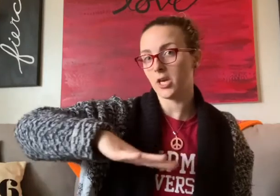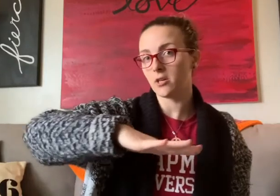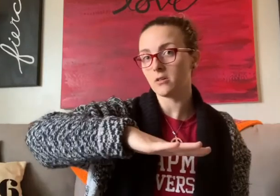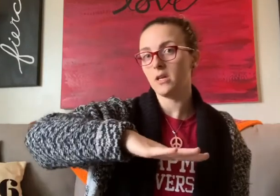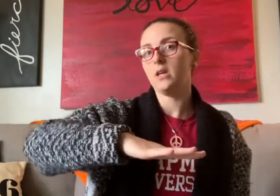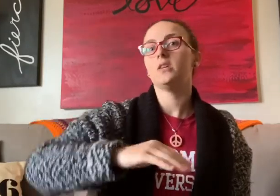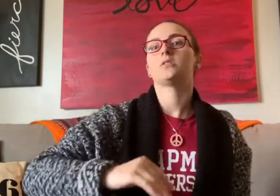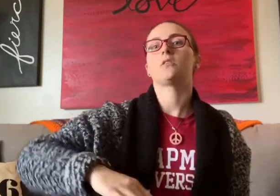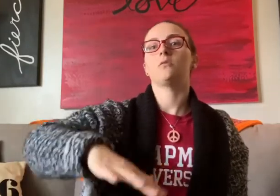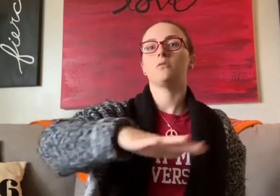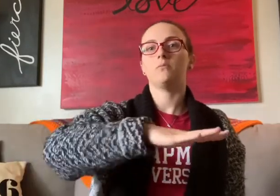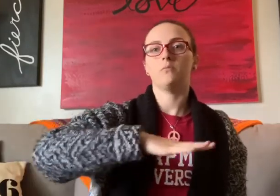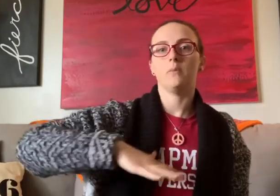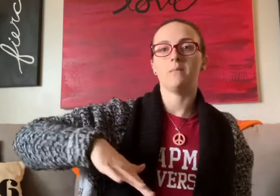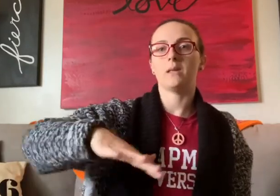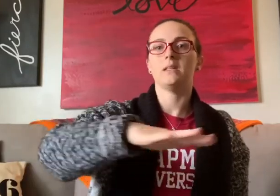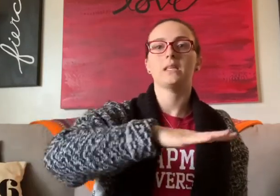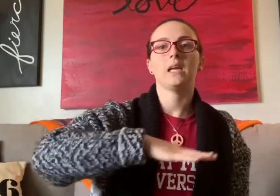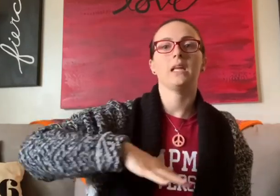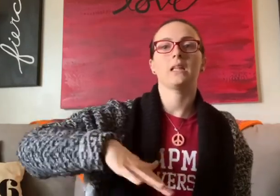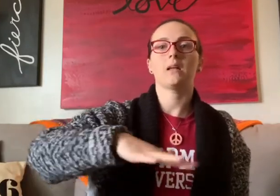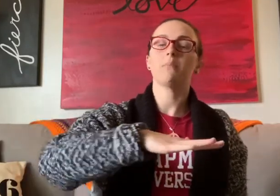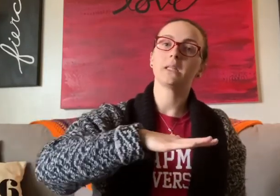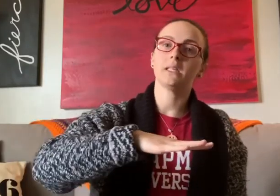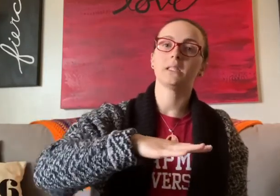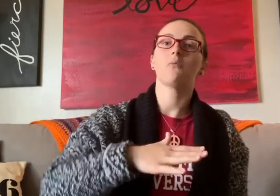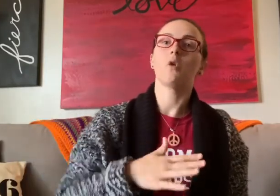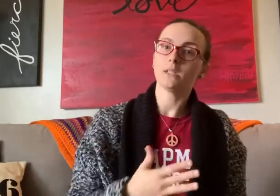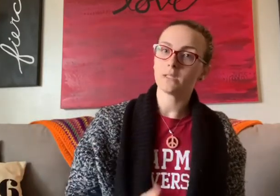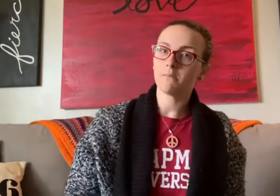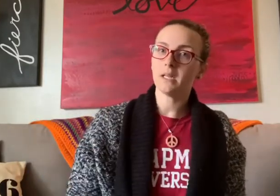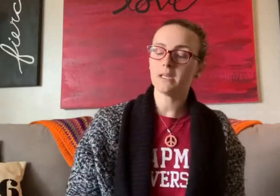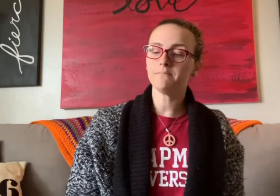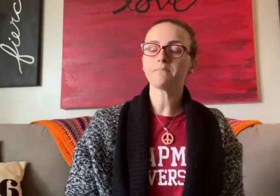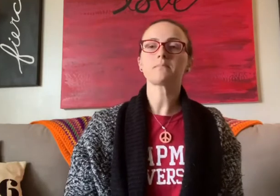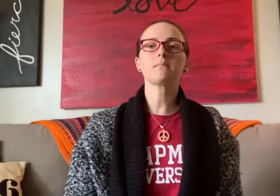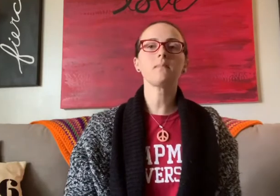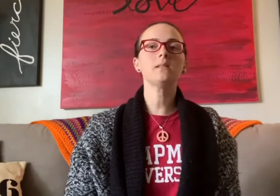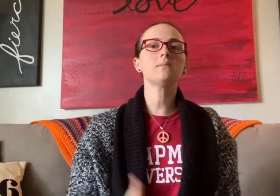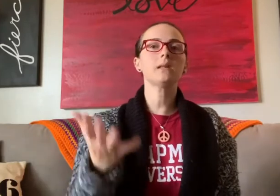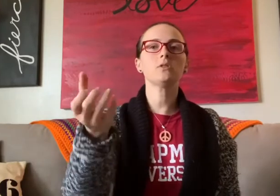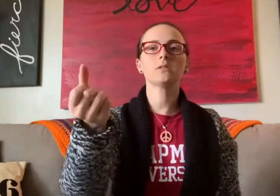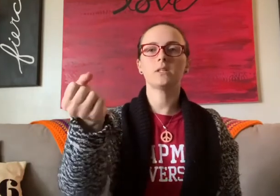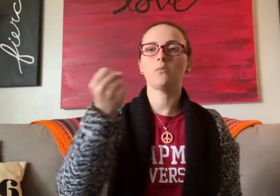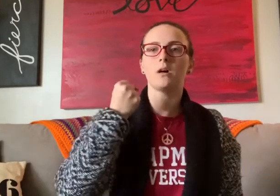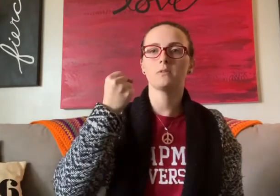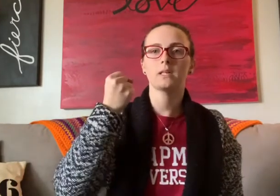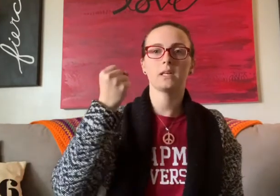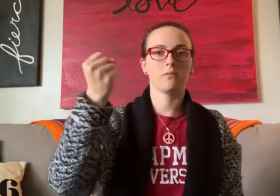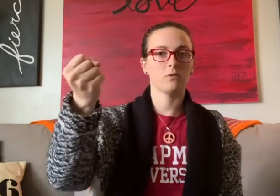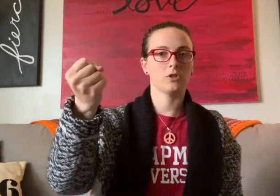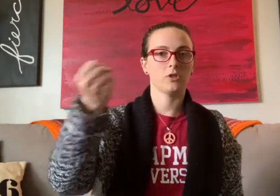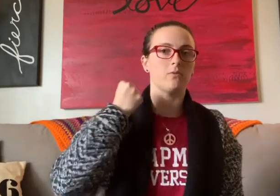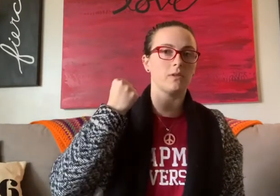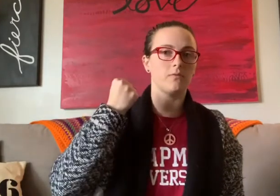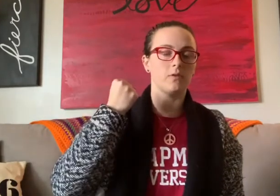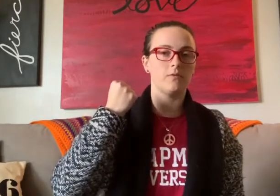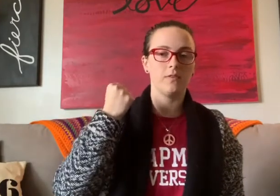chair. So indicating that please, they want something. Sometimes you'll see want where a kid will just do it with a full